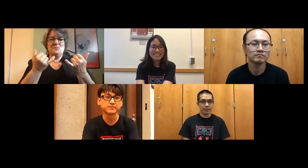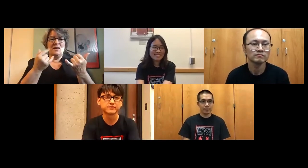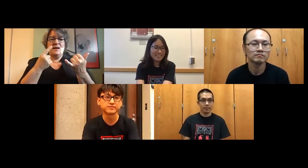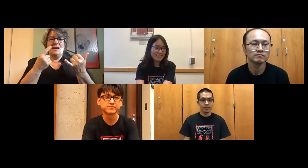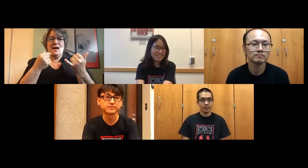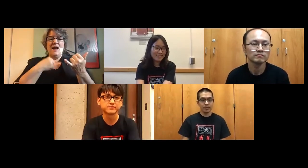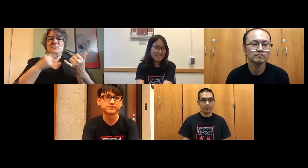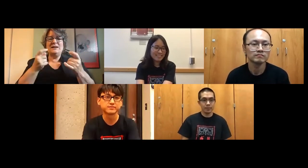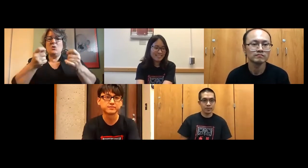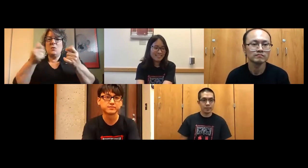Now,